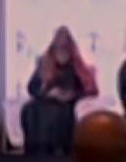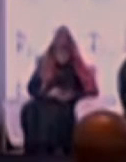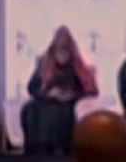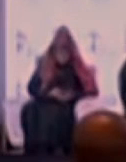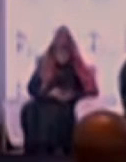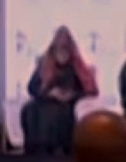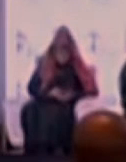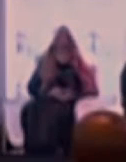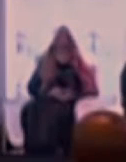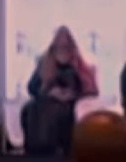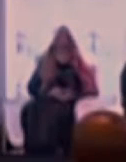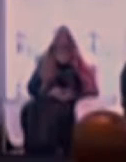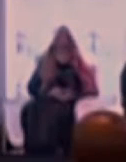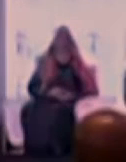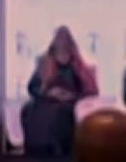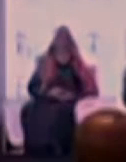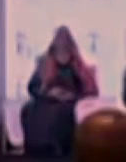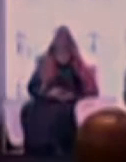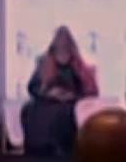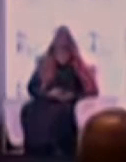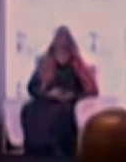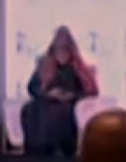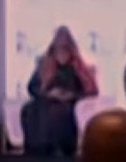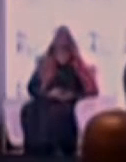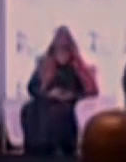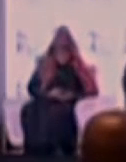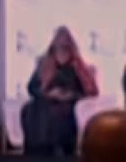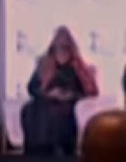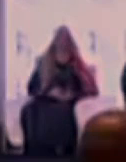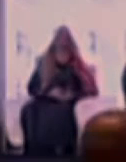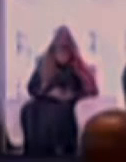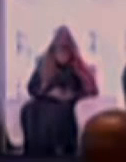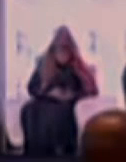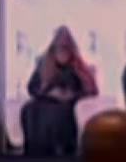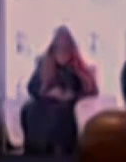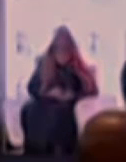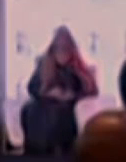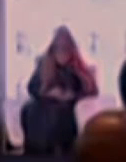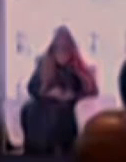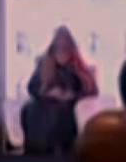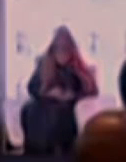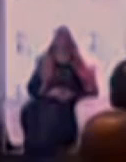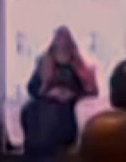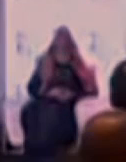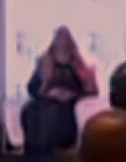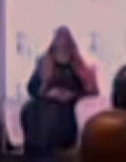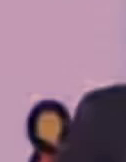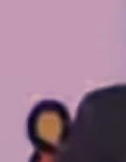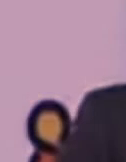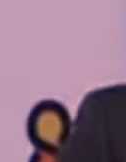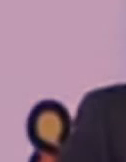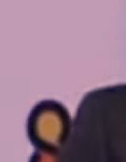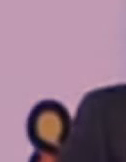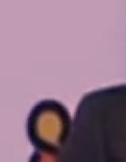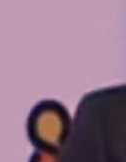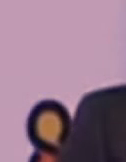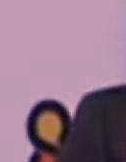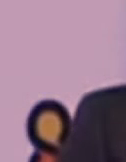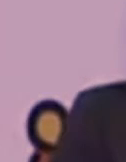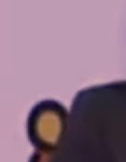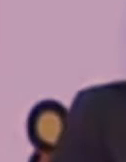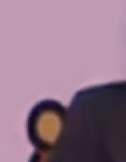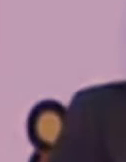opportunity for certain kind of nefarious relationships to open up between politics and money. I thought it was really interesting